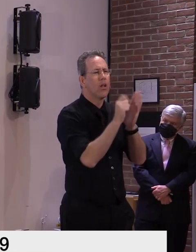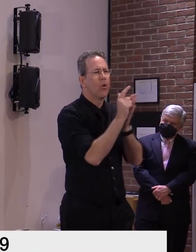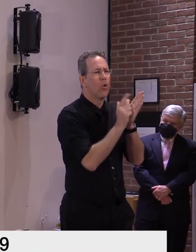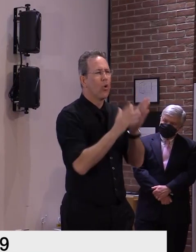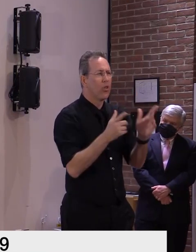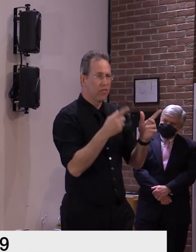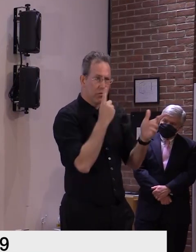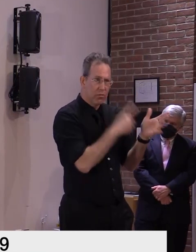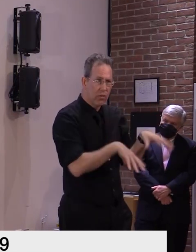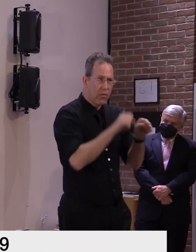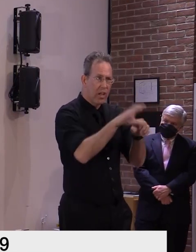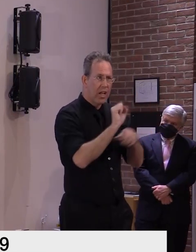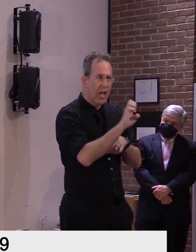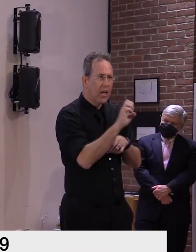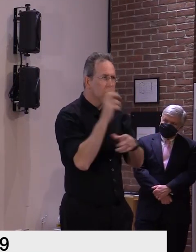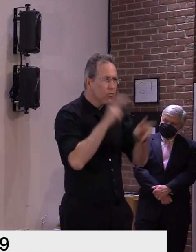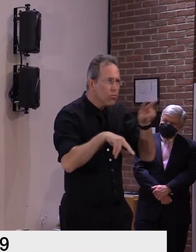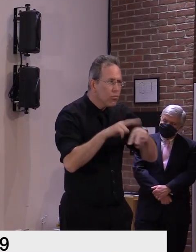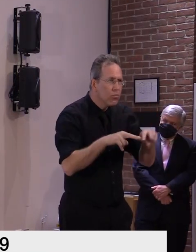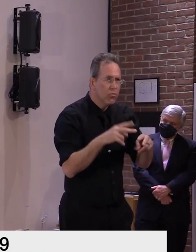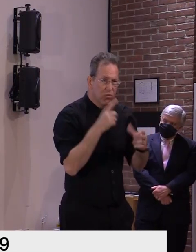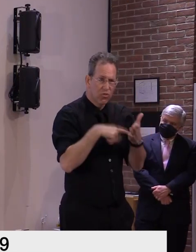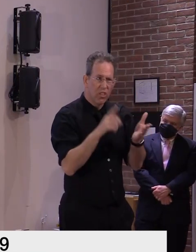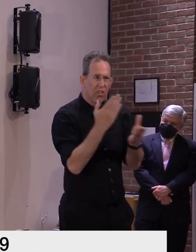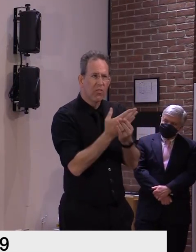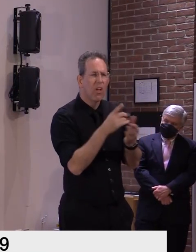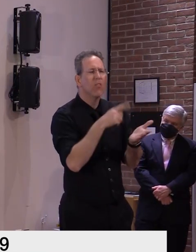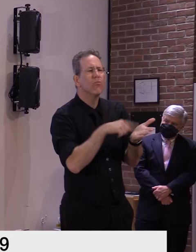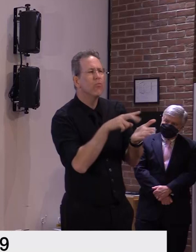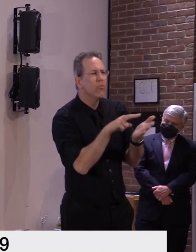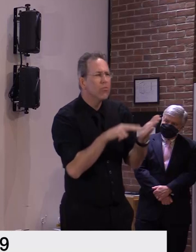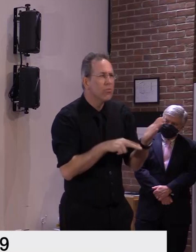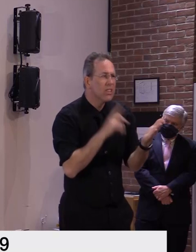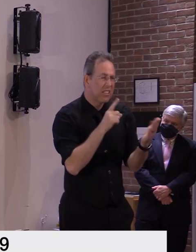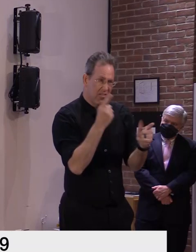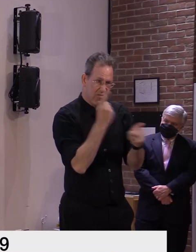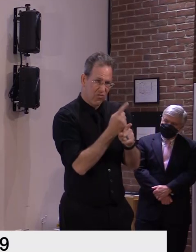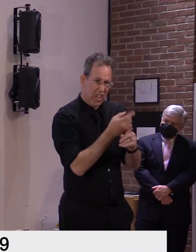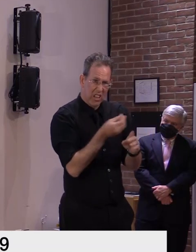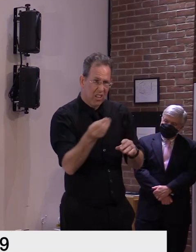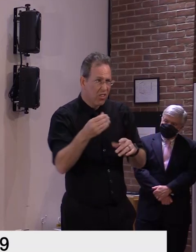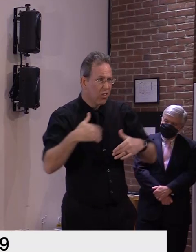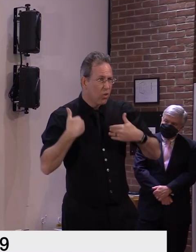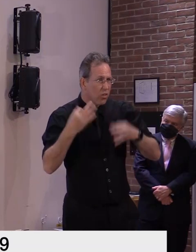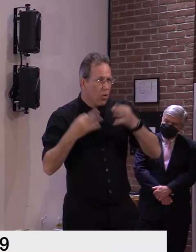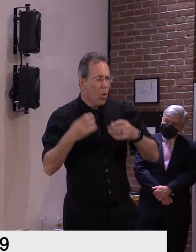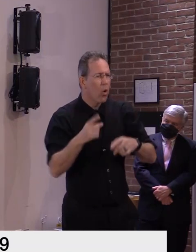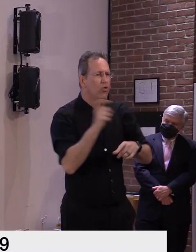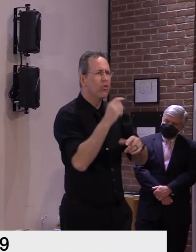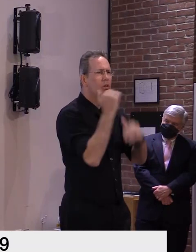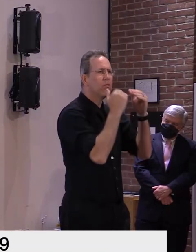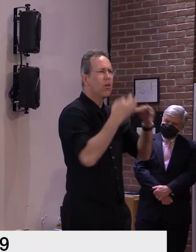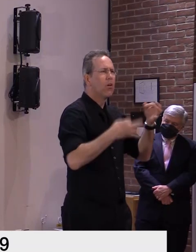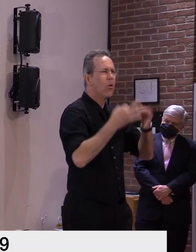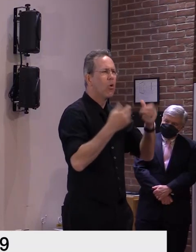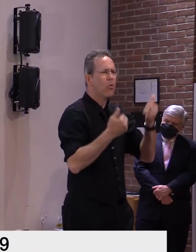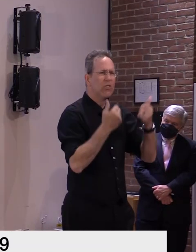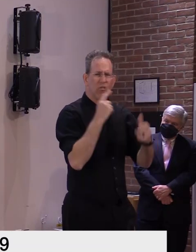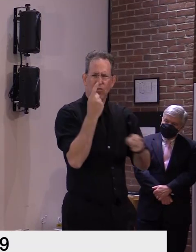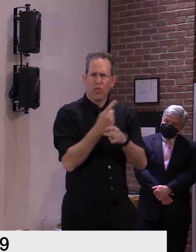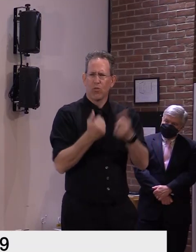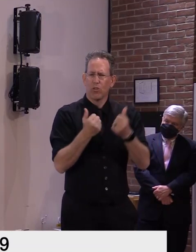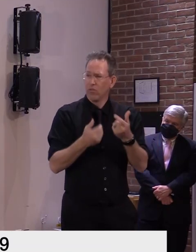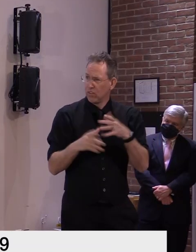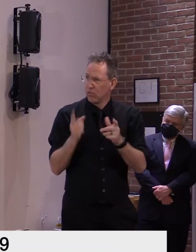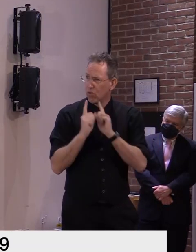gunman shooting up the University Mall going to juvenile court. Yeah, obviously a very serious crime,